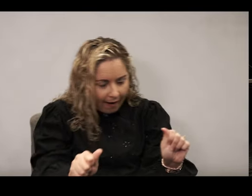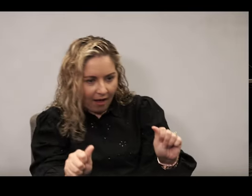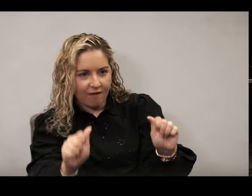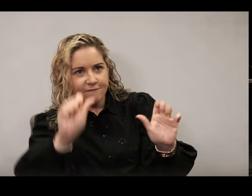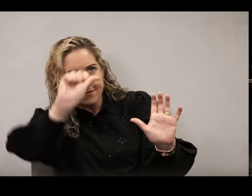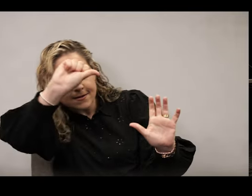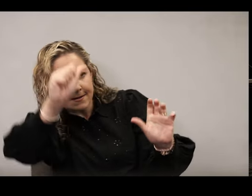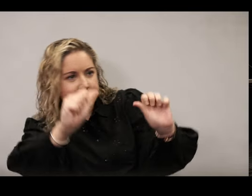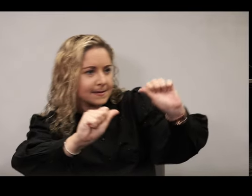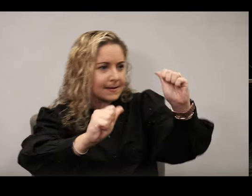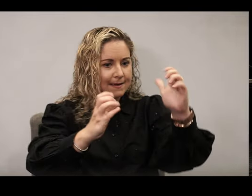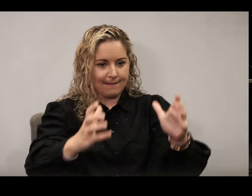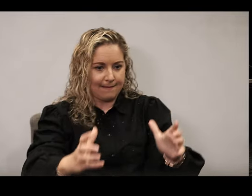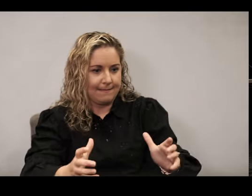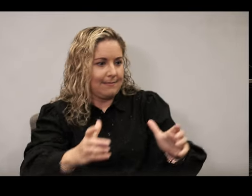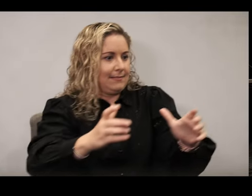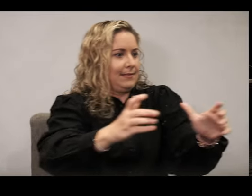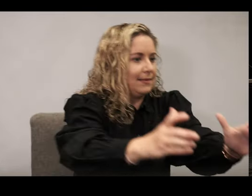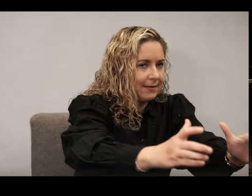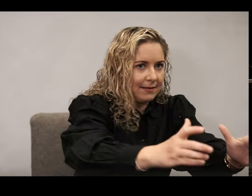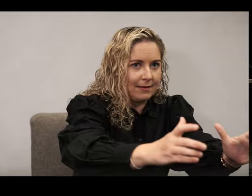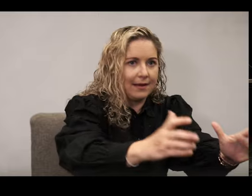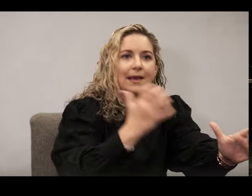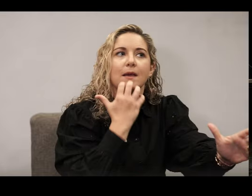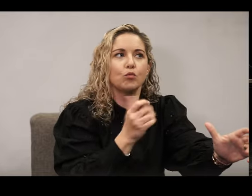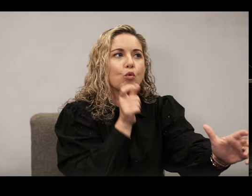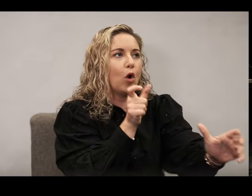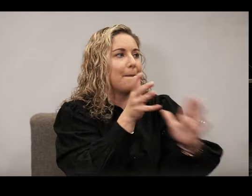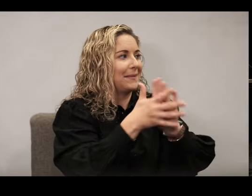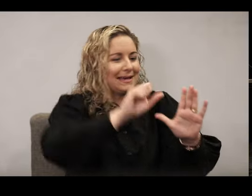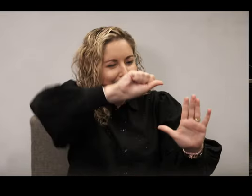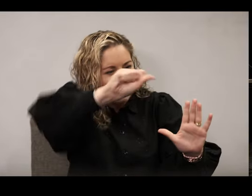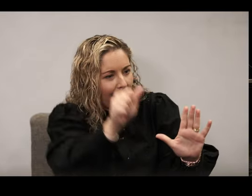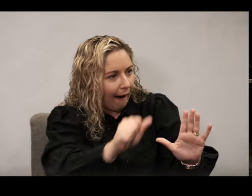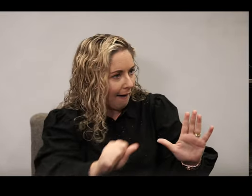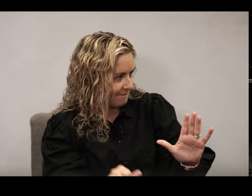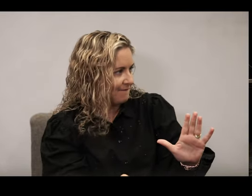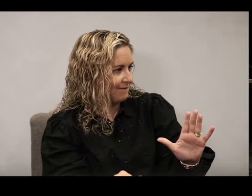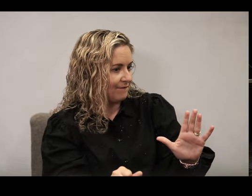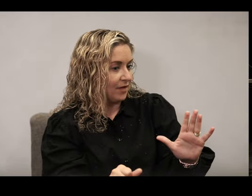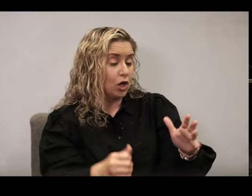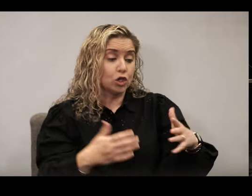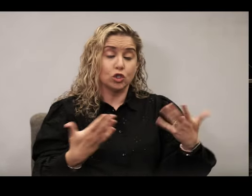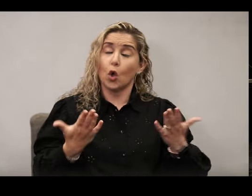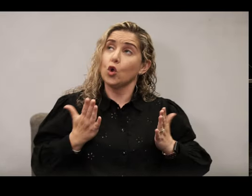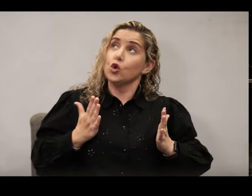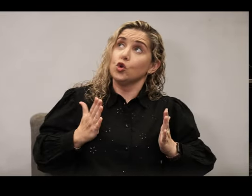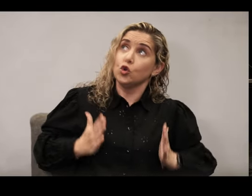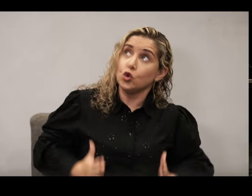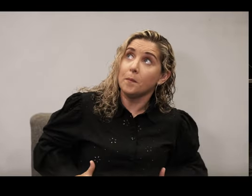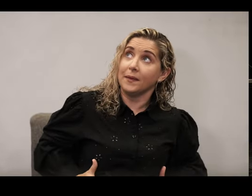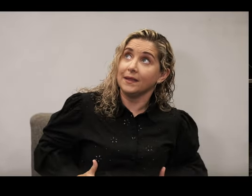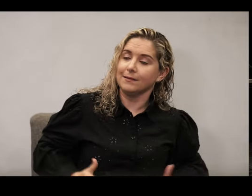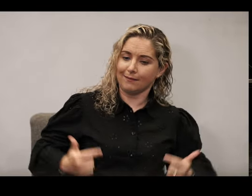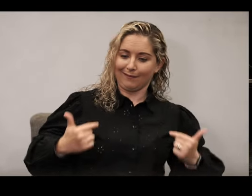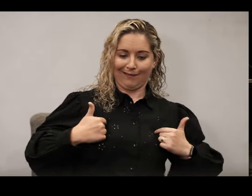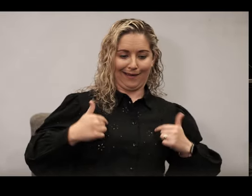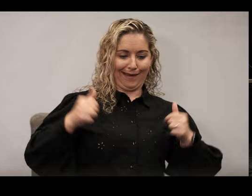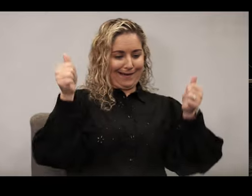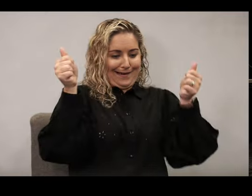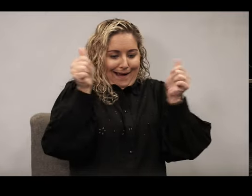God. And the Hebrew word likeness just comes from the root to be like. And so a human is an image of